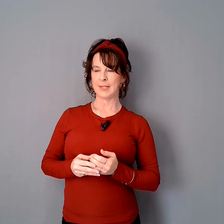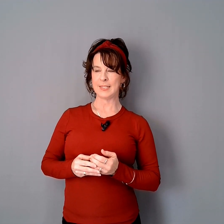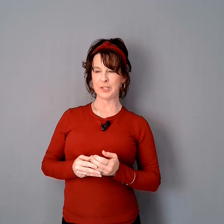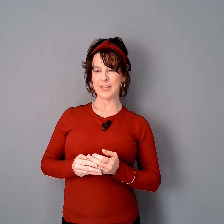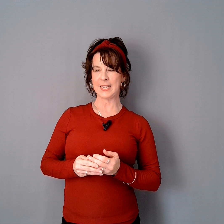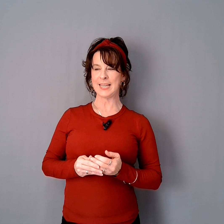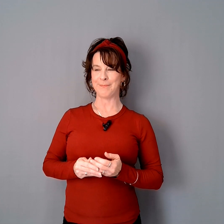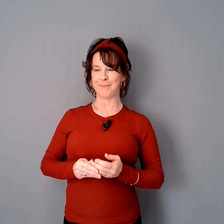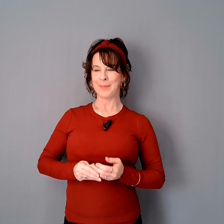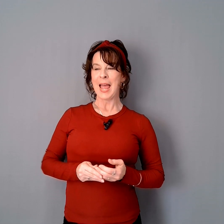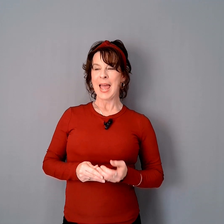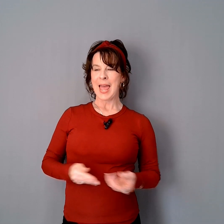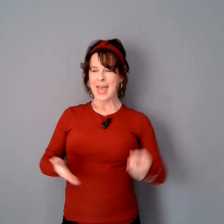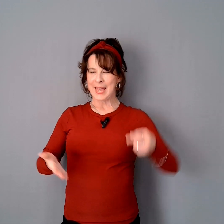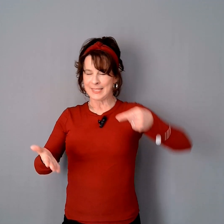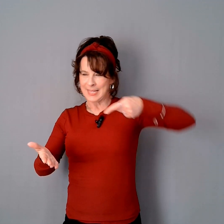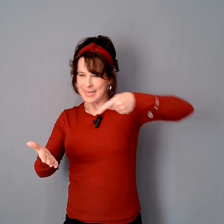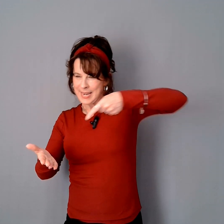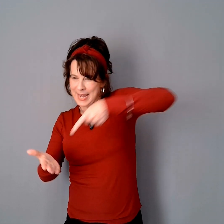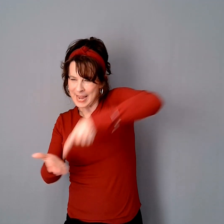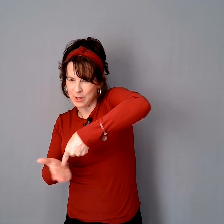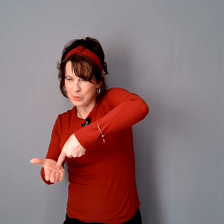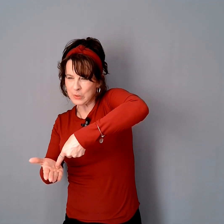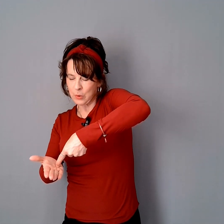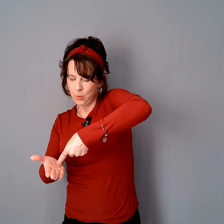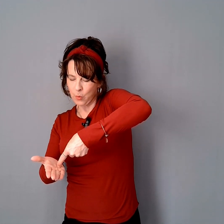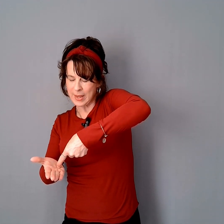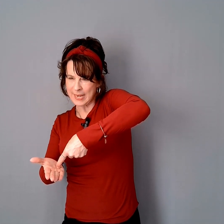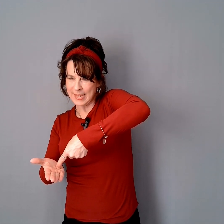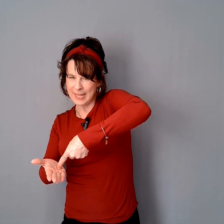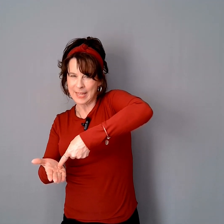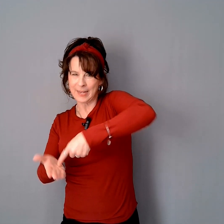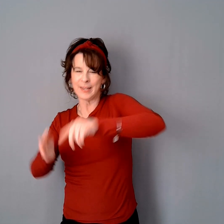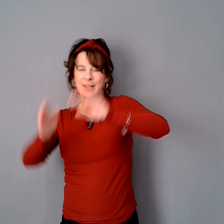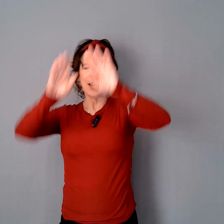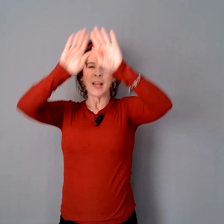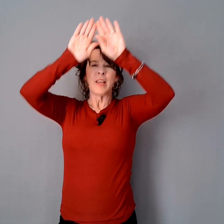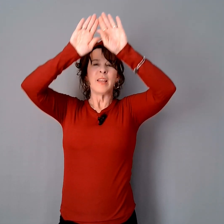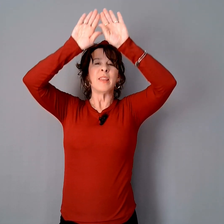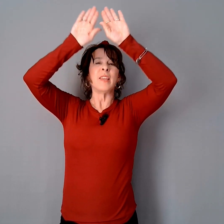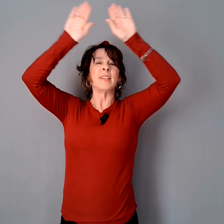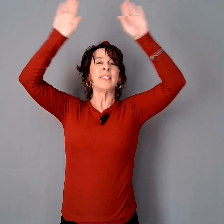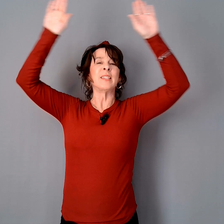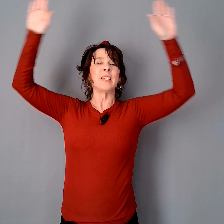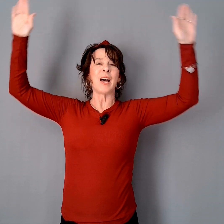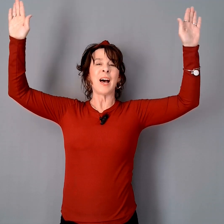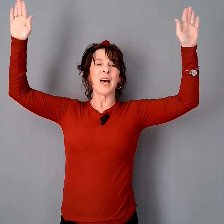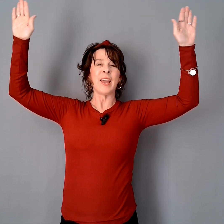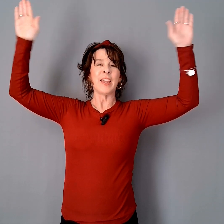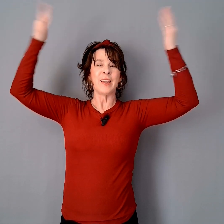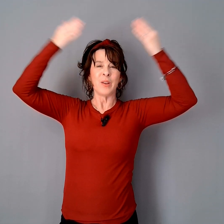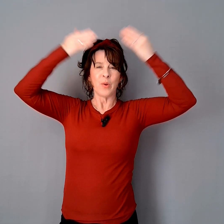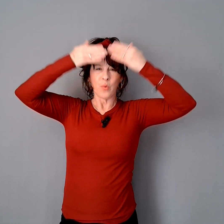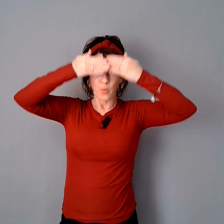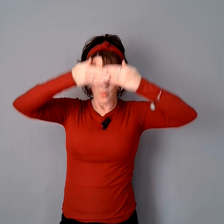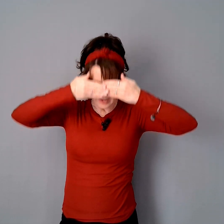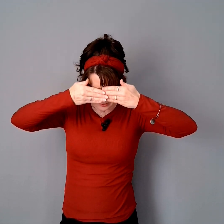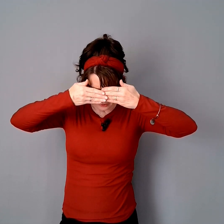Let's do that again. As the nails went in, the sky went